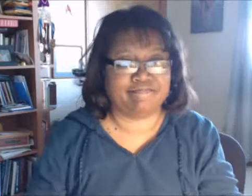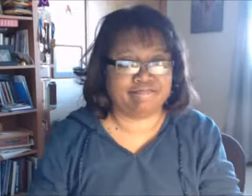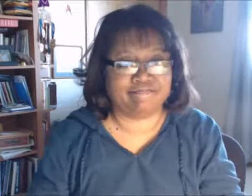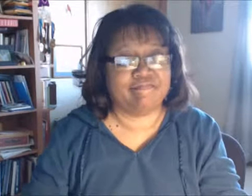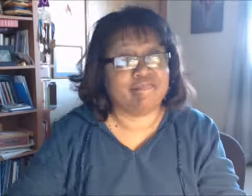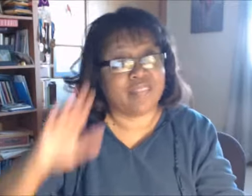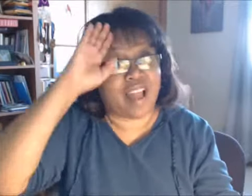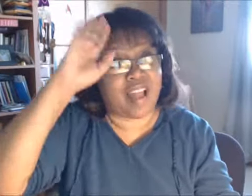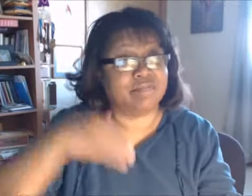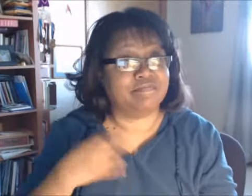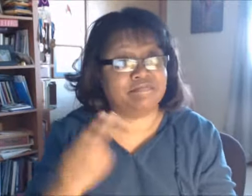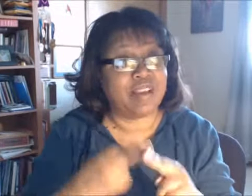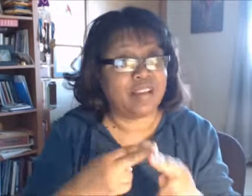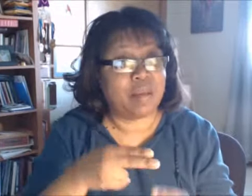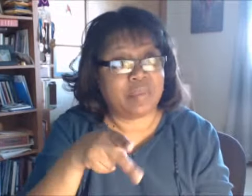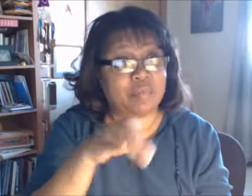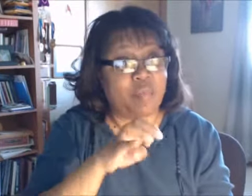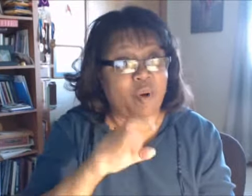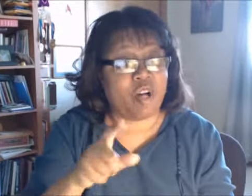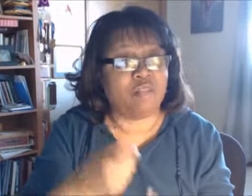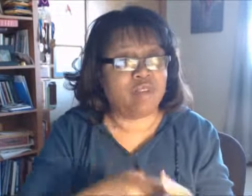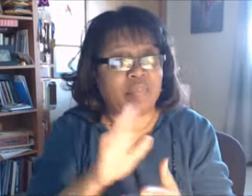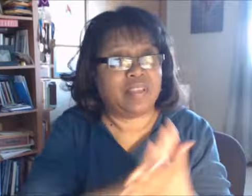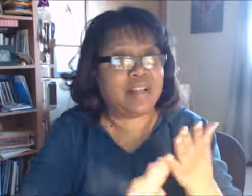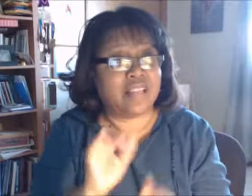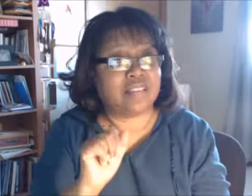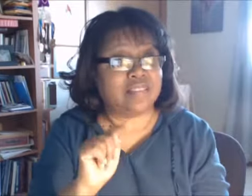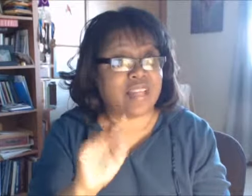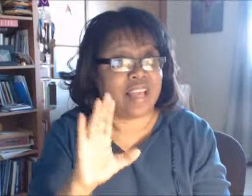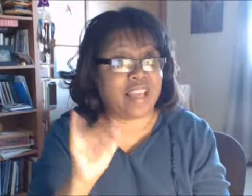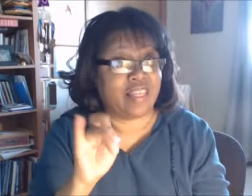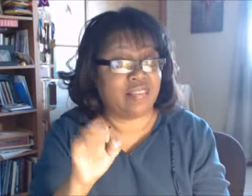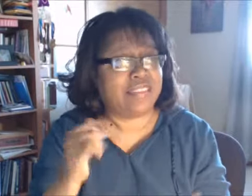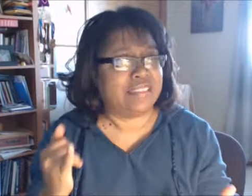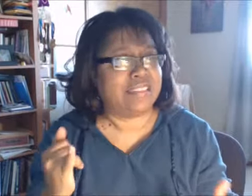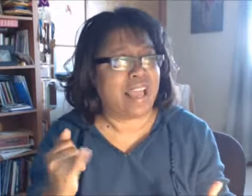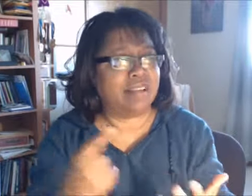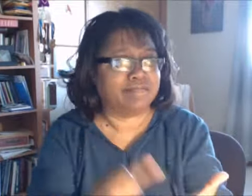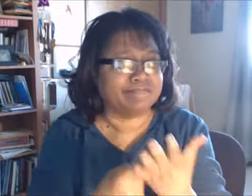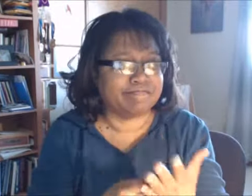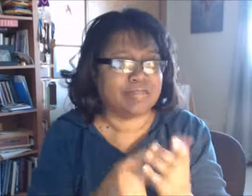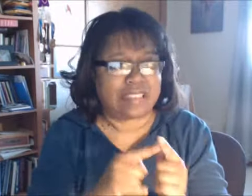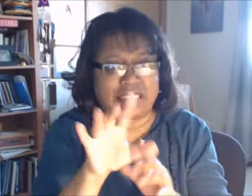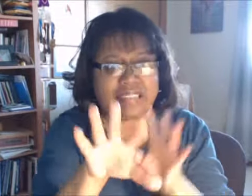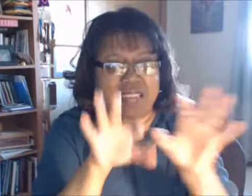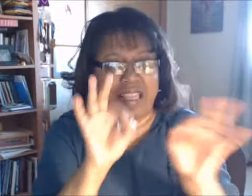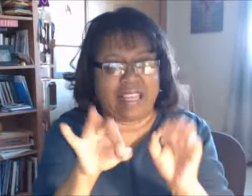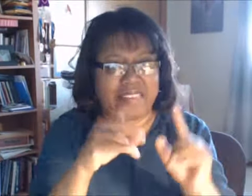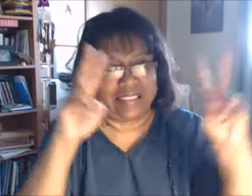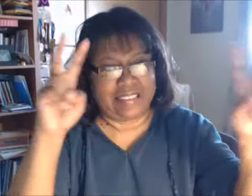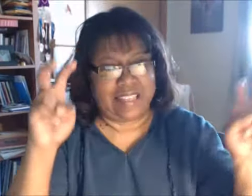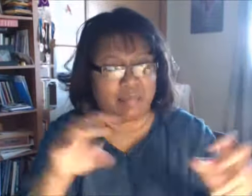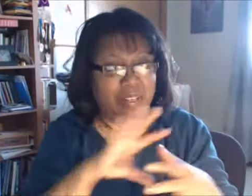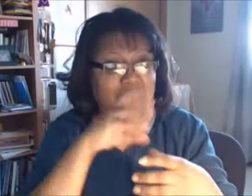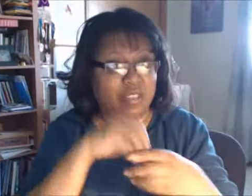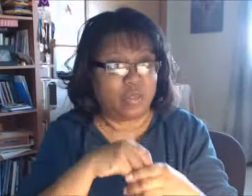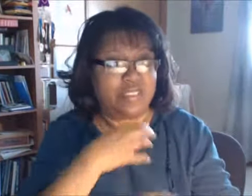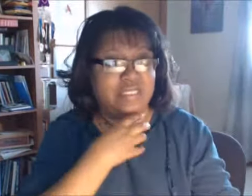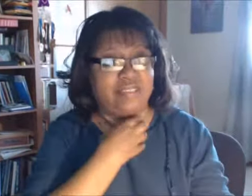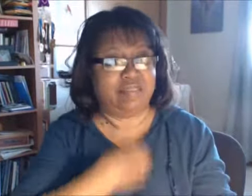Hello, my name is Paul Butenhoff. I'm from the College of St. Catherine's. Today I'm going to talk to you about selected topics concerning the digestive system.